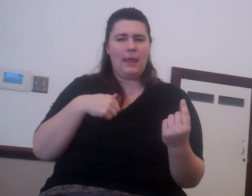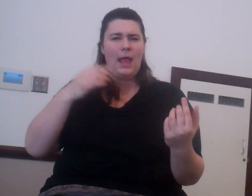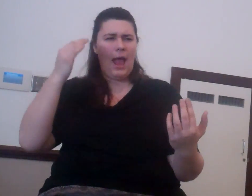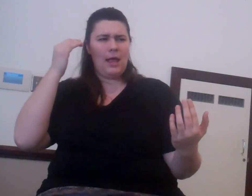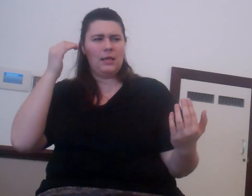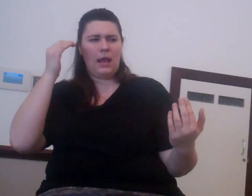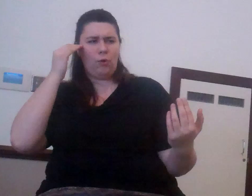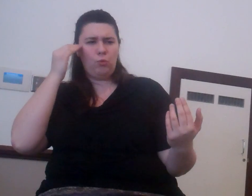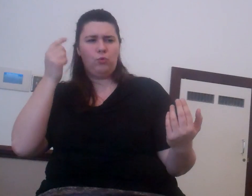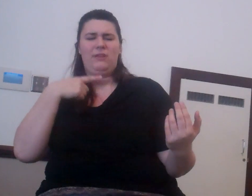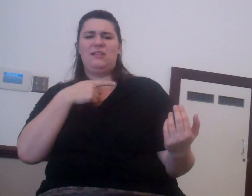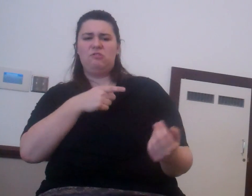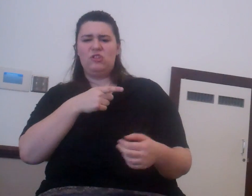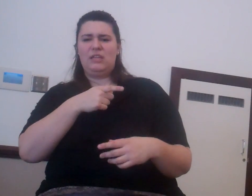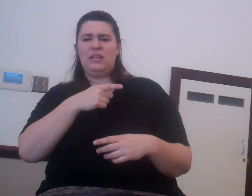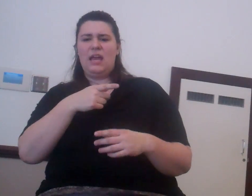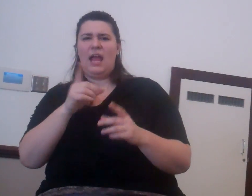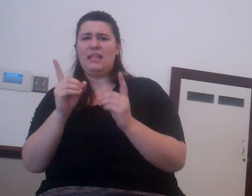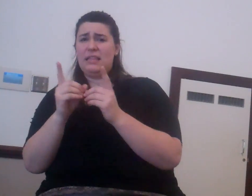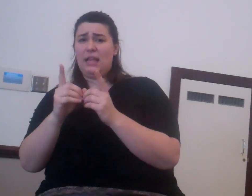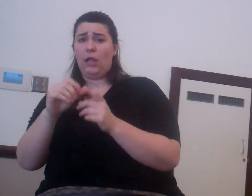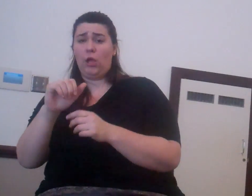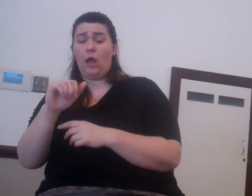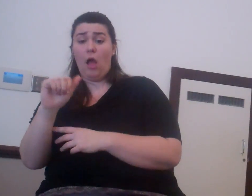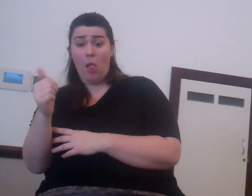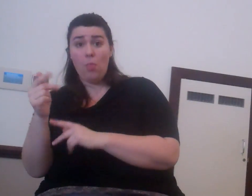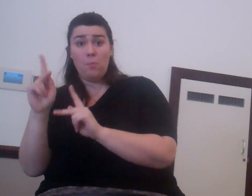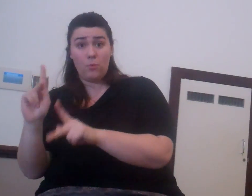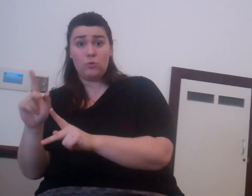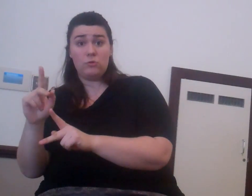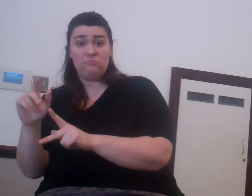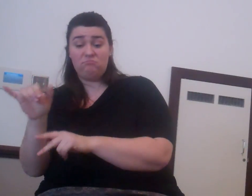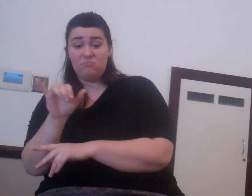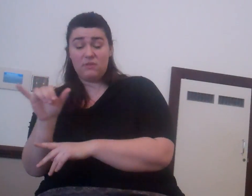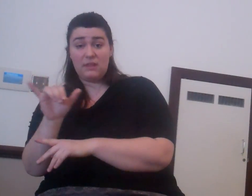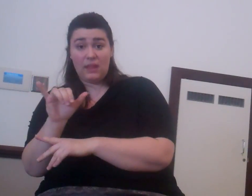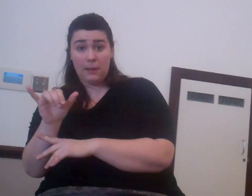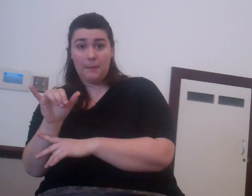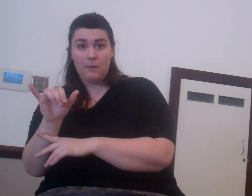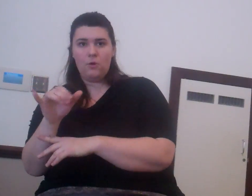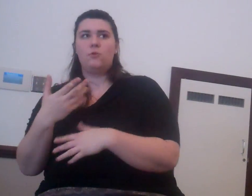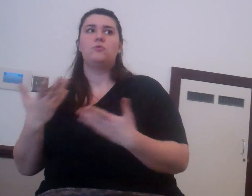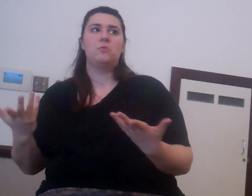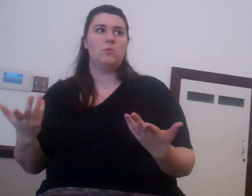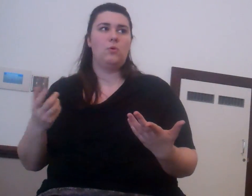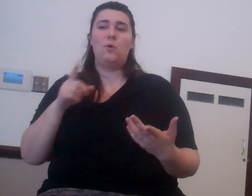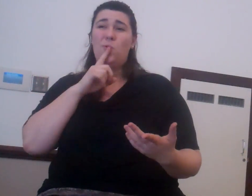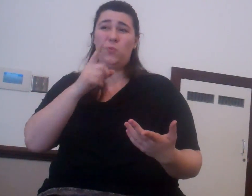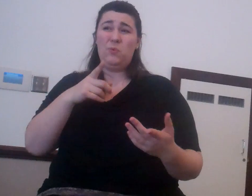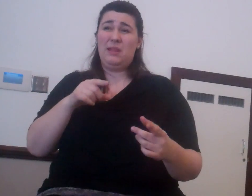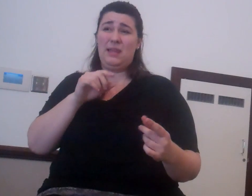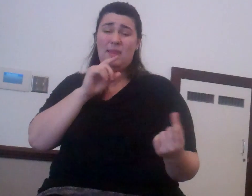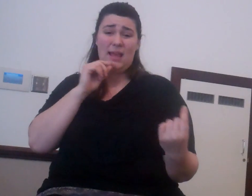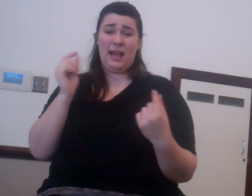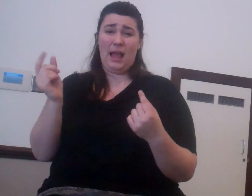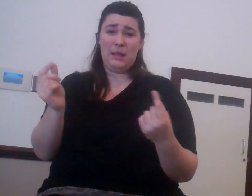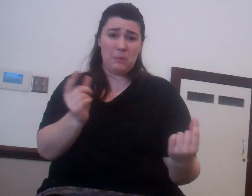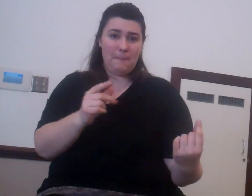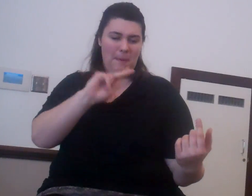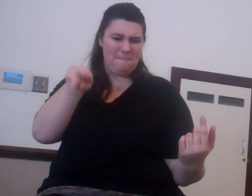be, you could be put in a situation where people are sort of bringing gossip into the workplace, right? Like personal drama all the time. It's like,